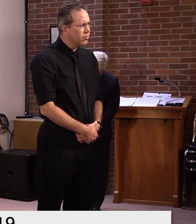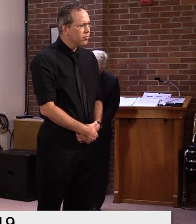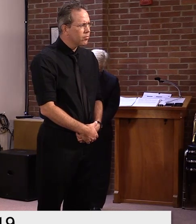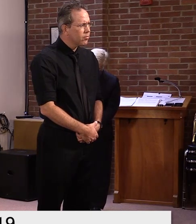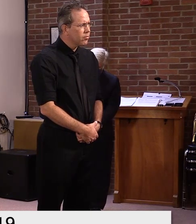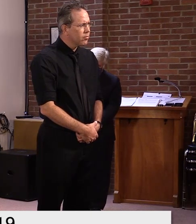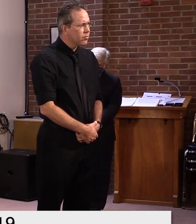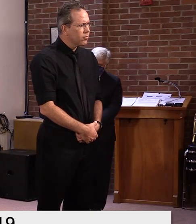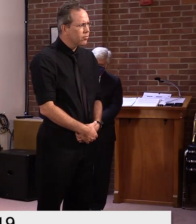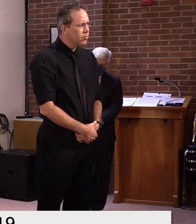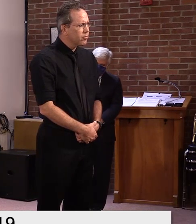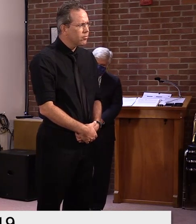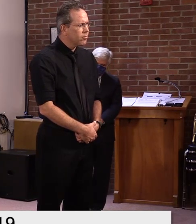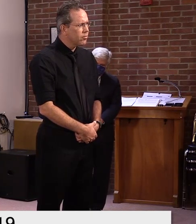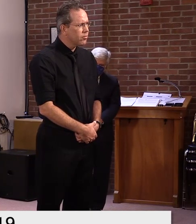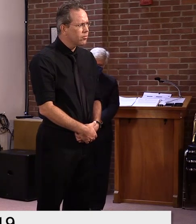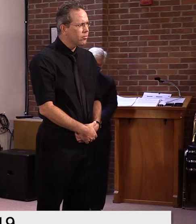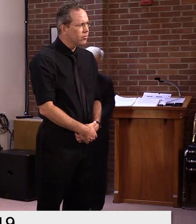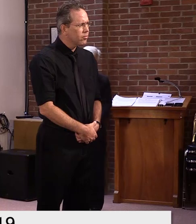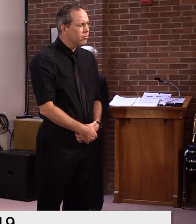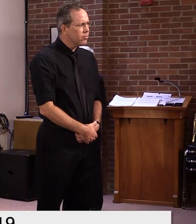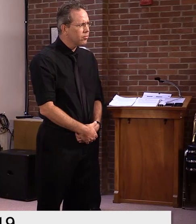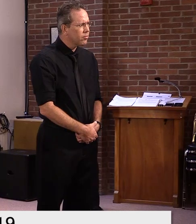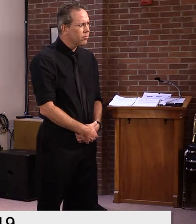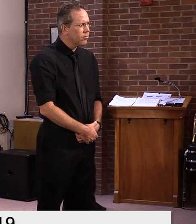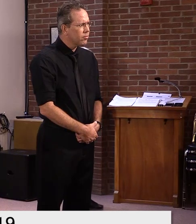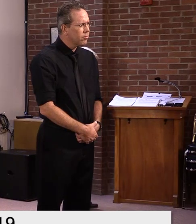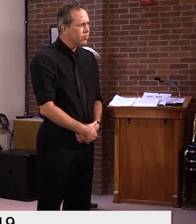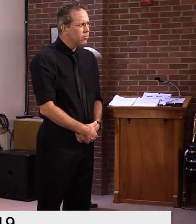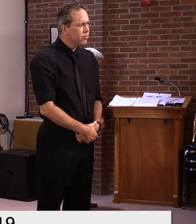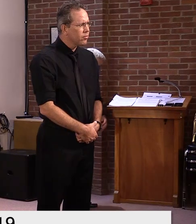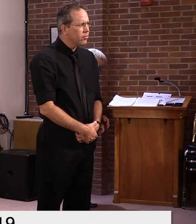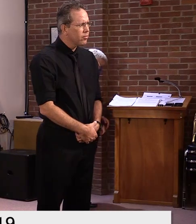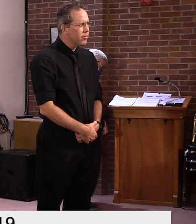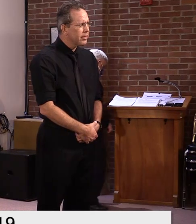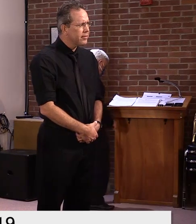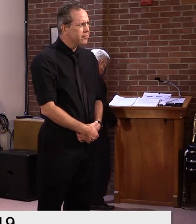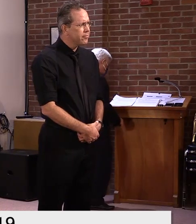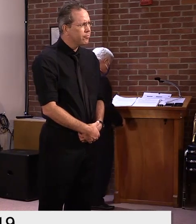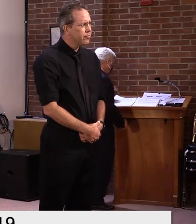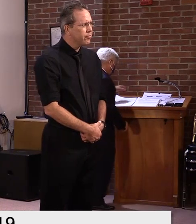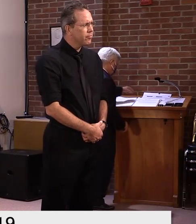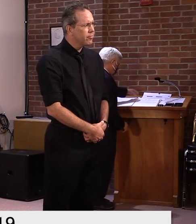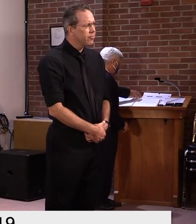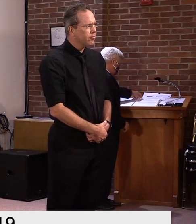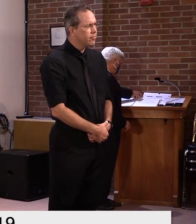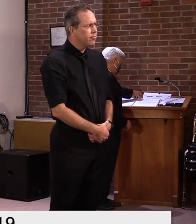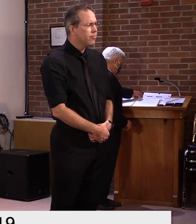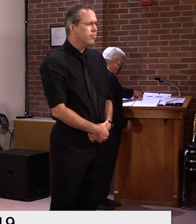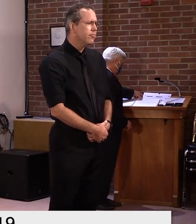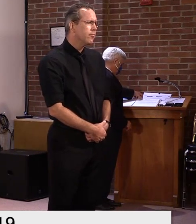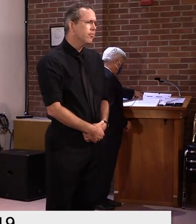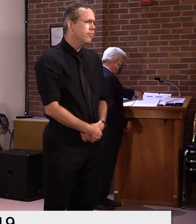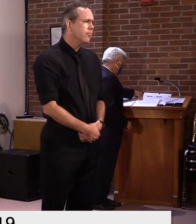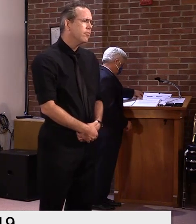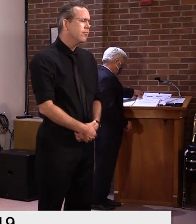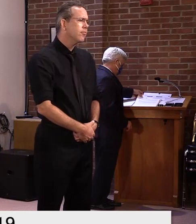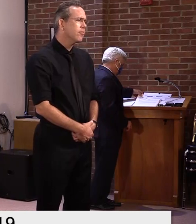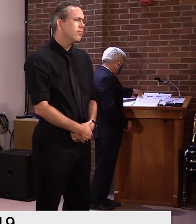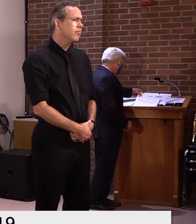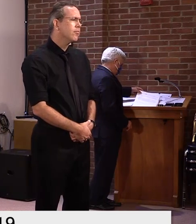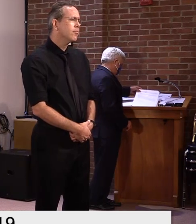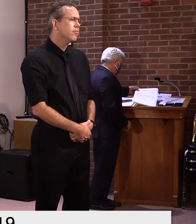these universities who have tested or tested positive for COVID-19 seems to be kind of like a patchwork